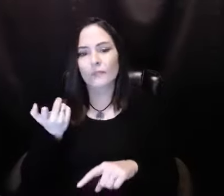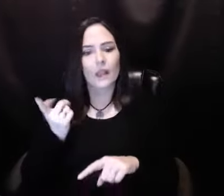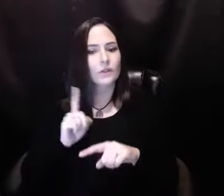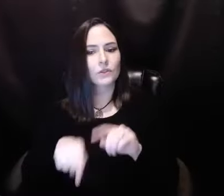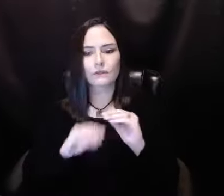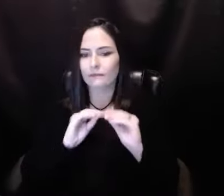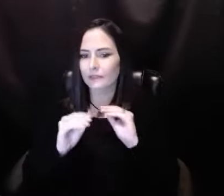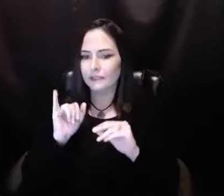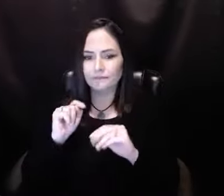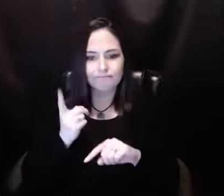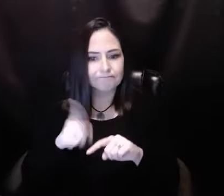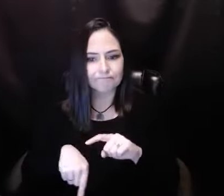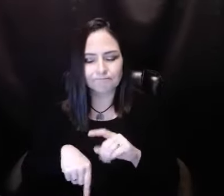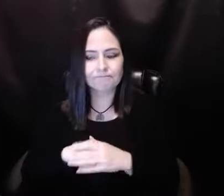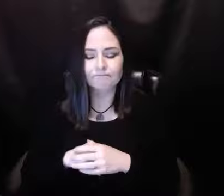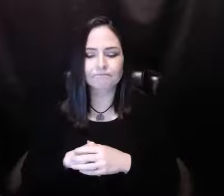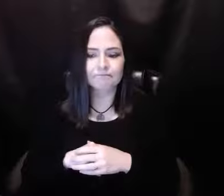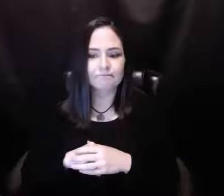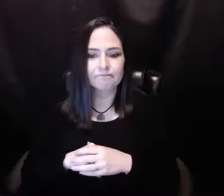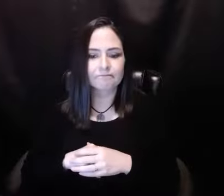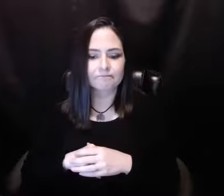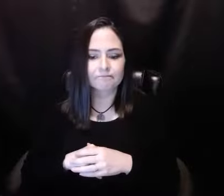I couldn't look at uh,